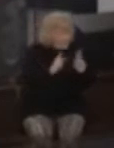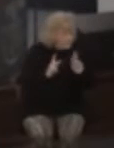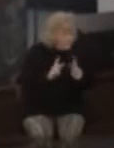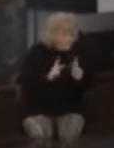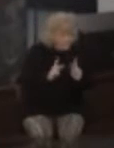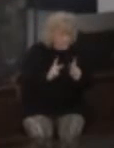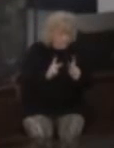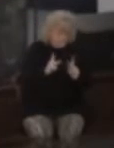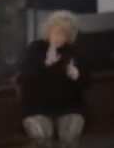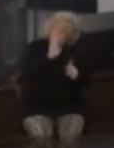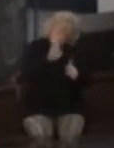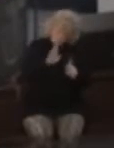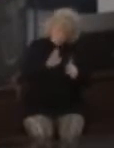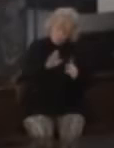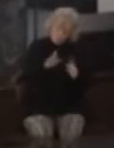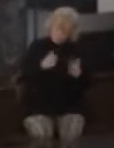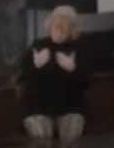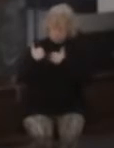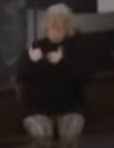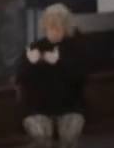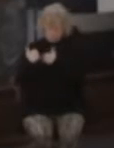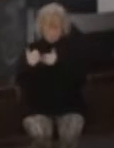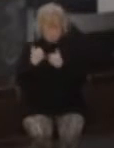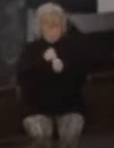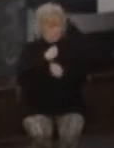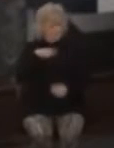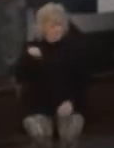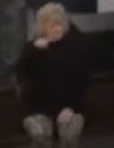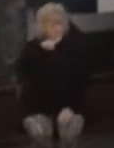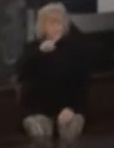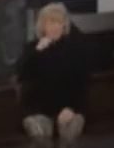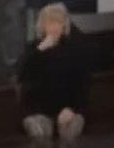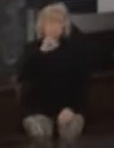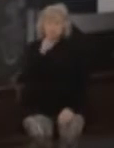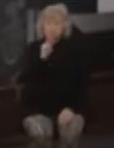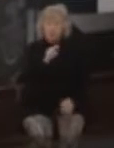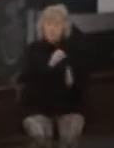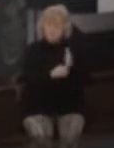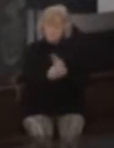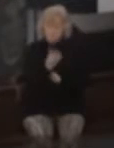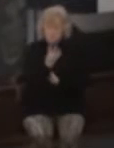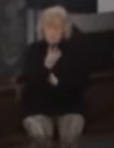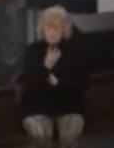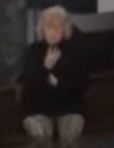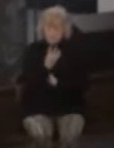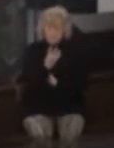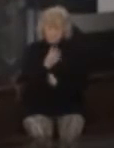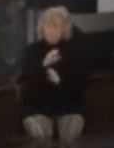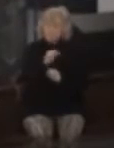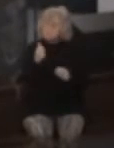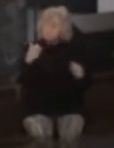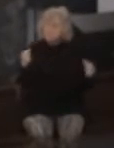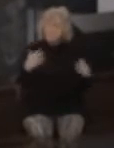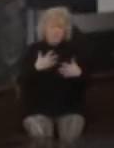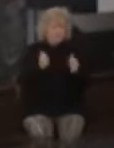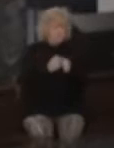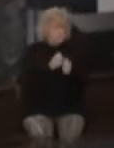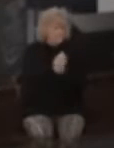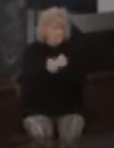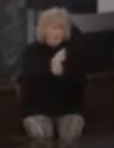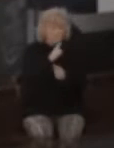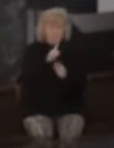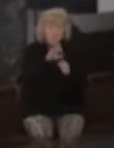an obligation to pass that love on to each other. 1 John chapter 4, verse 18 says, there is no fear in love, but